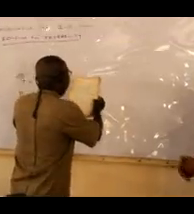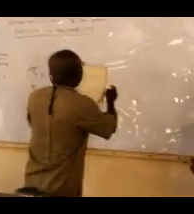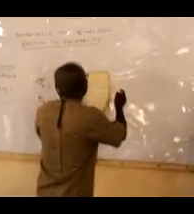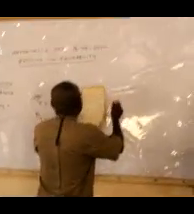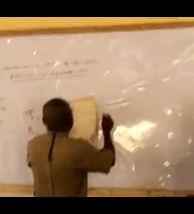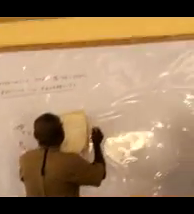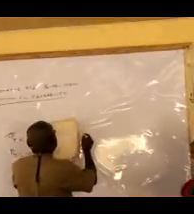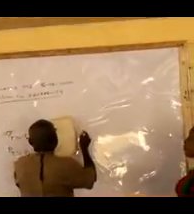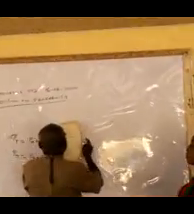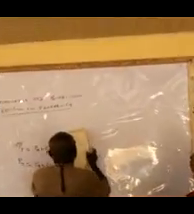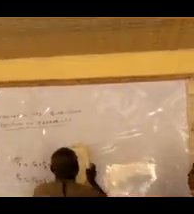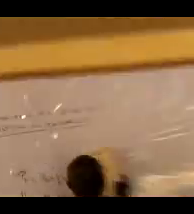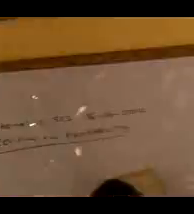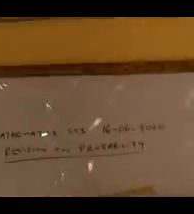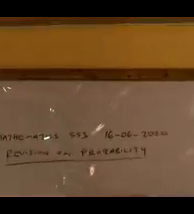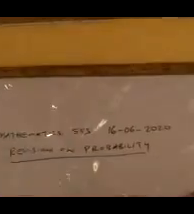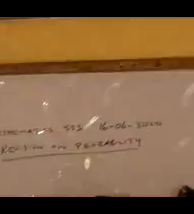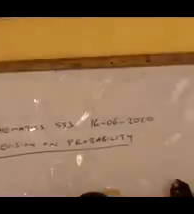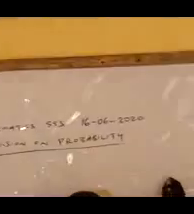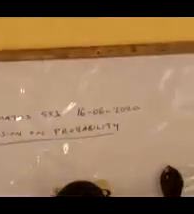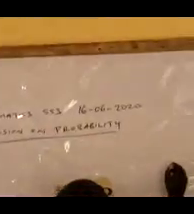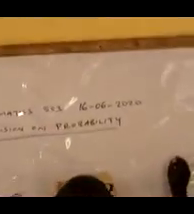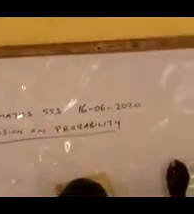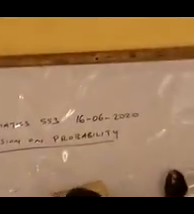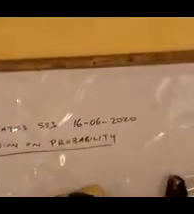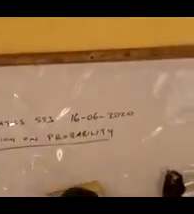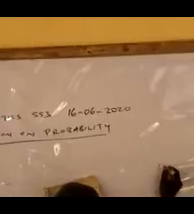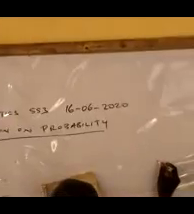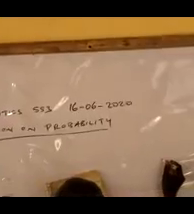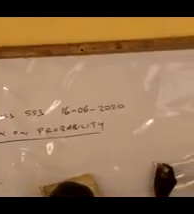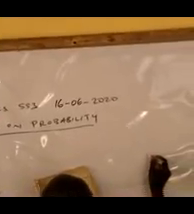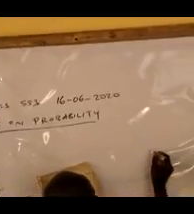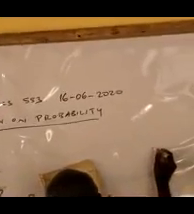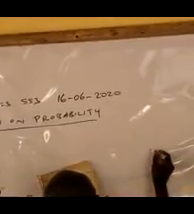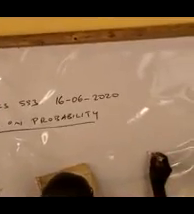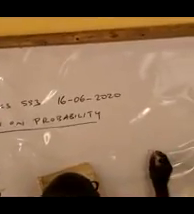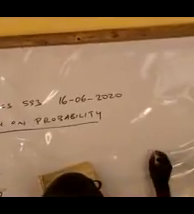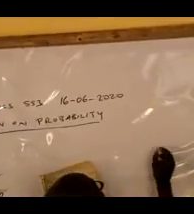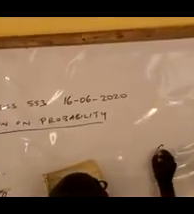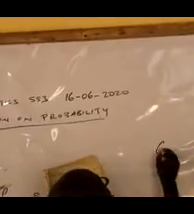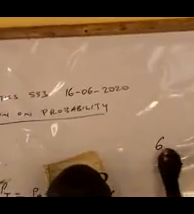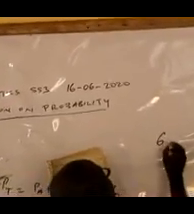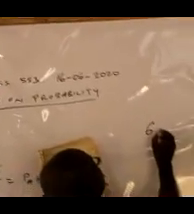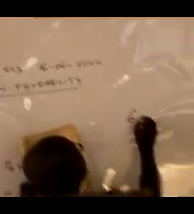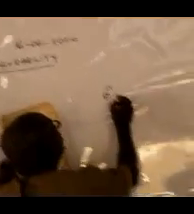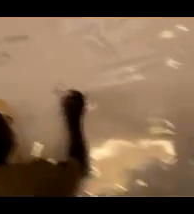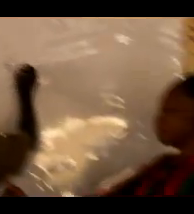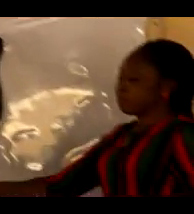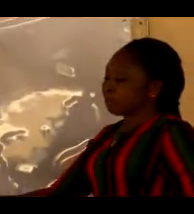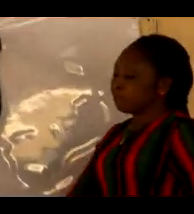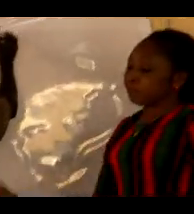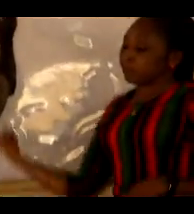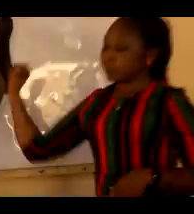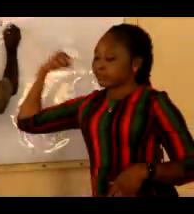a bag contains 6 red, a bag contains 6